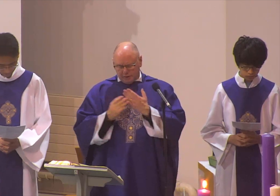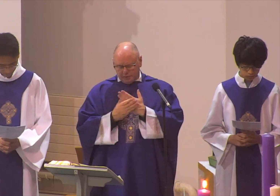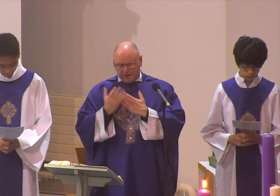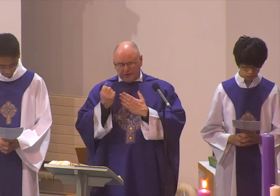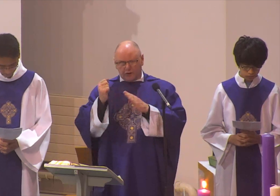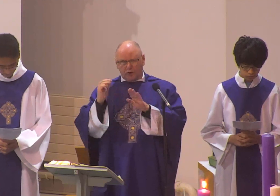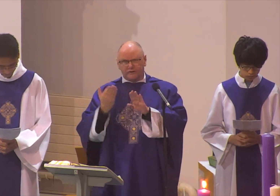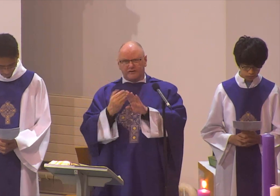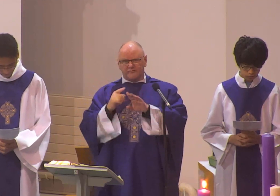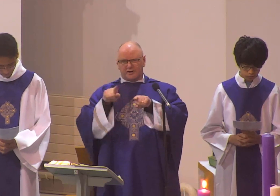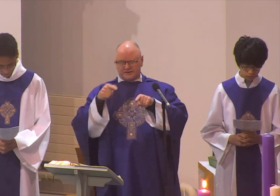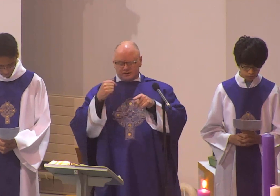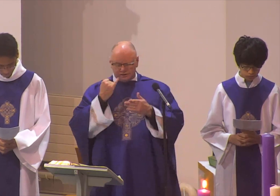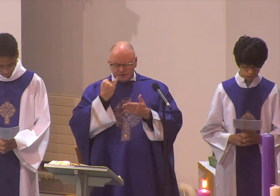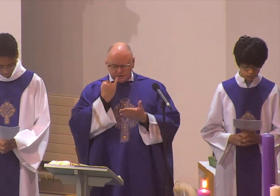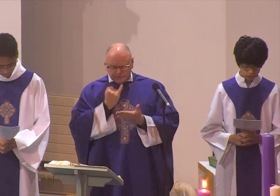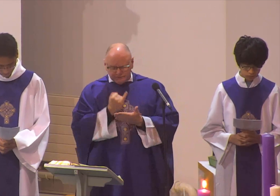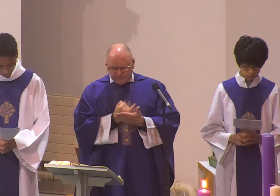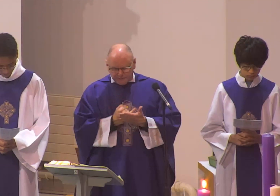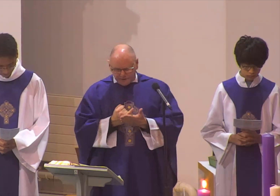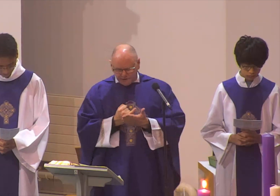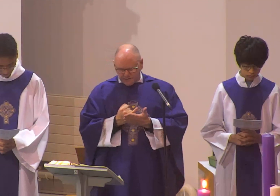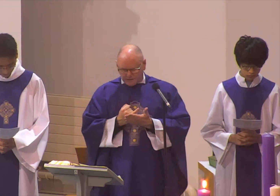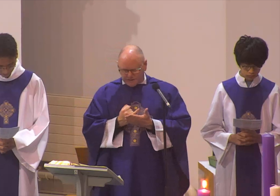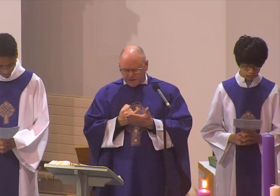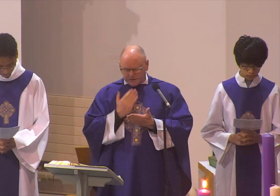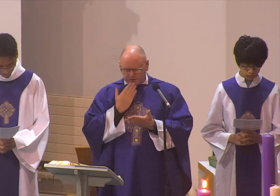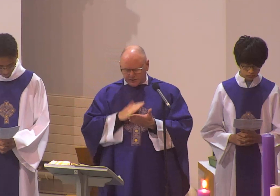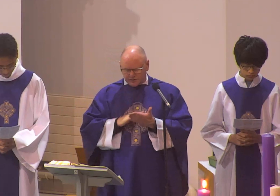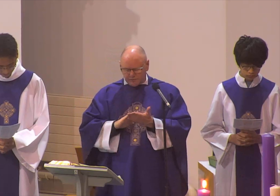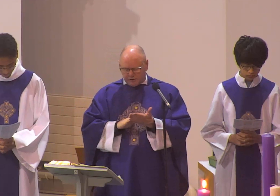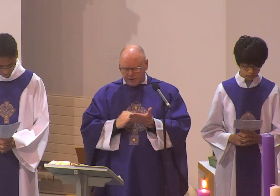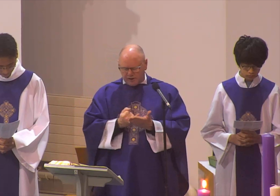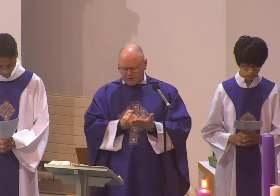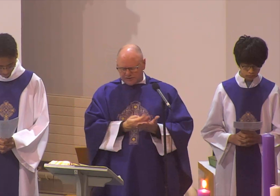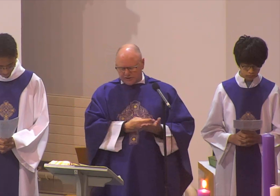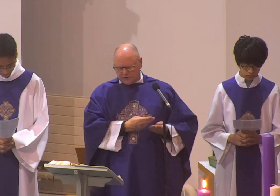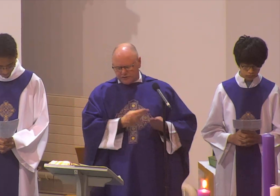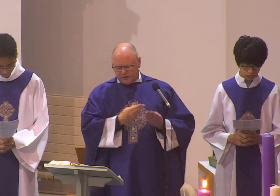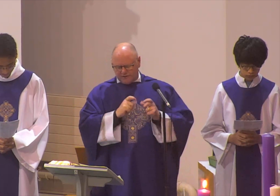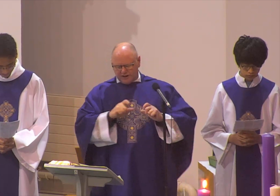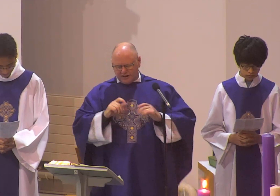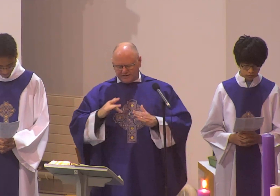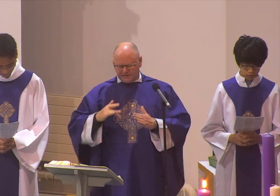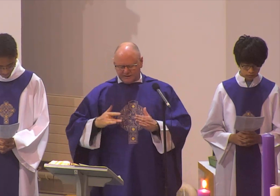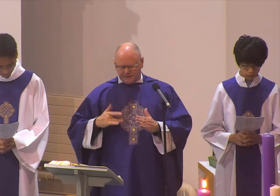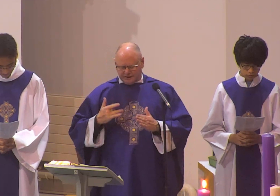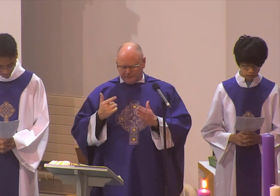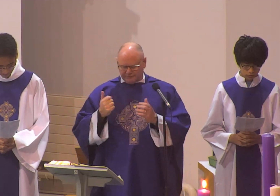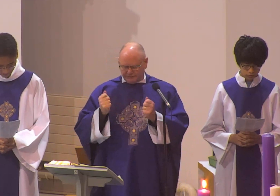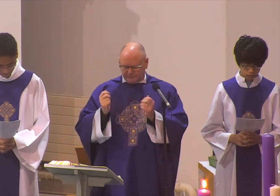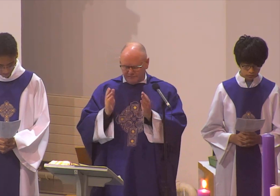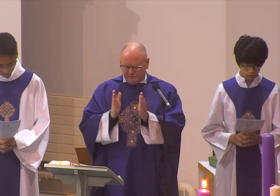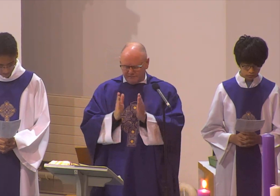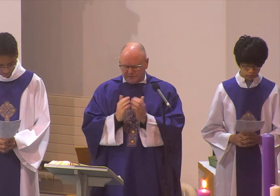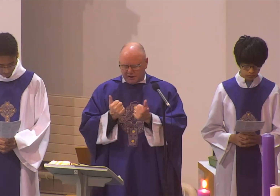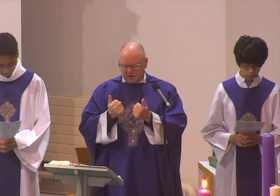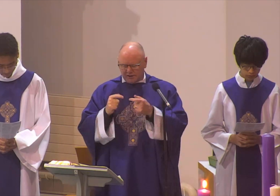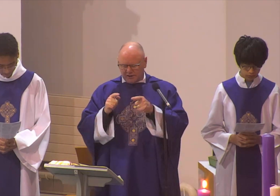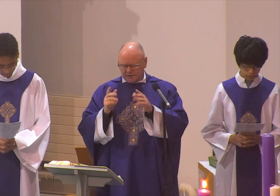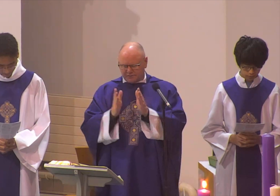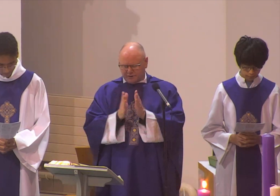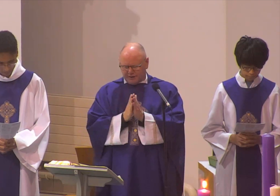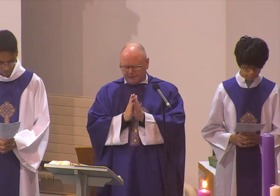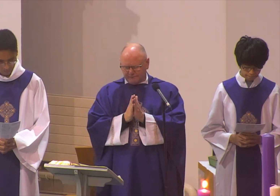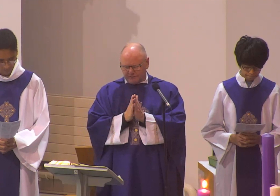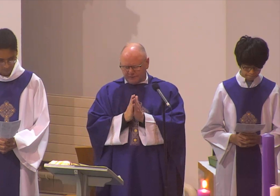May Almighty God have mercy on us, forgive us our sins, and bring us to everlasting life. And let